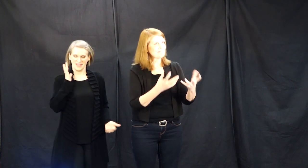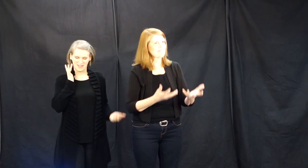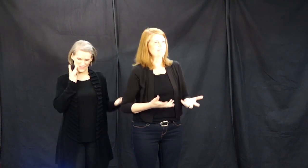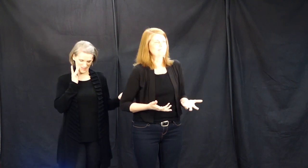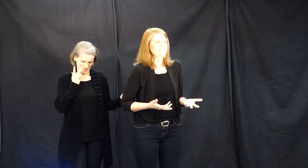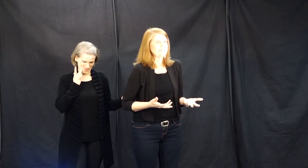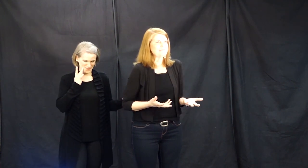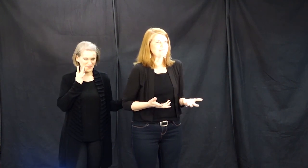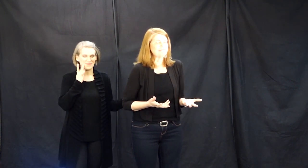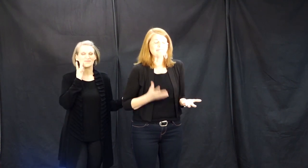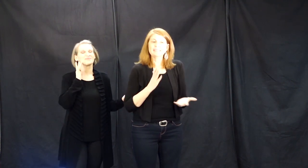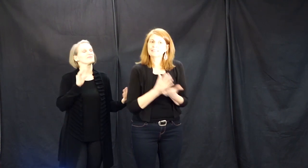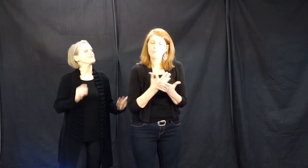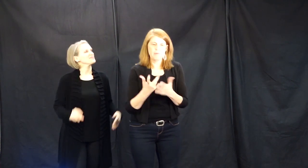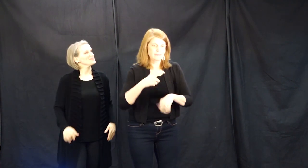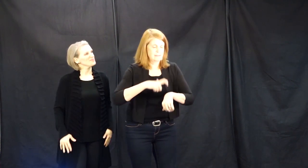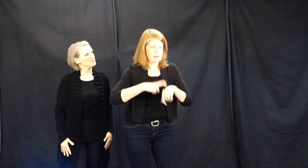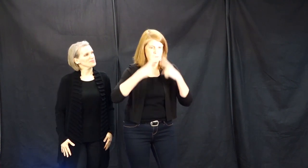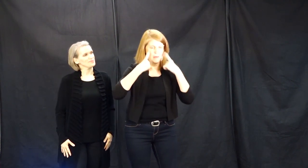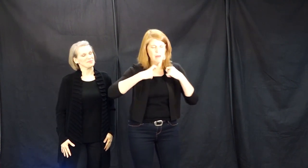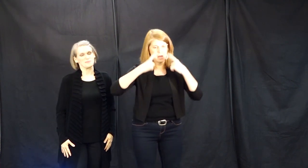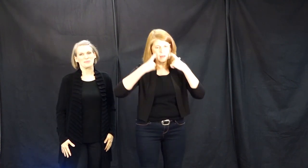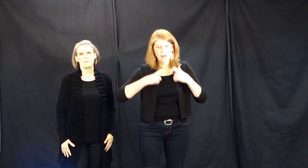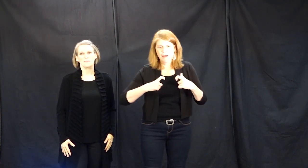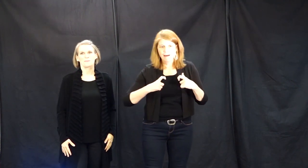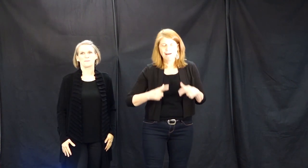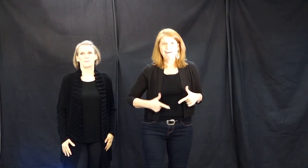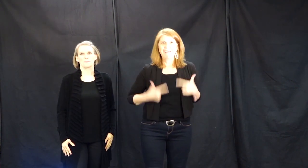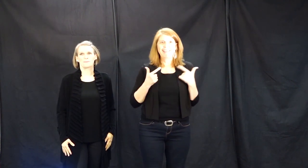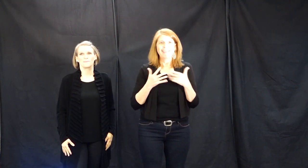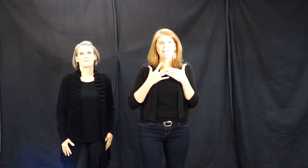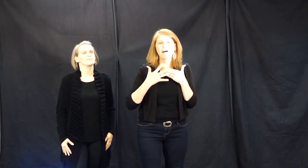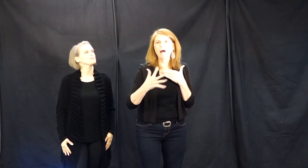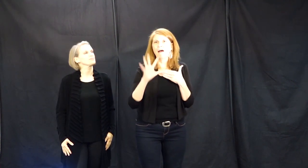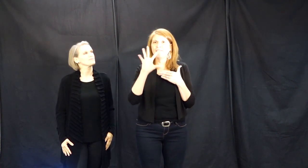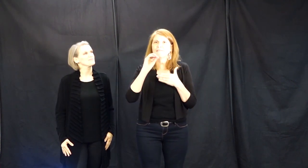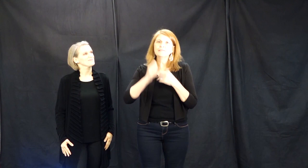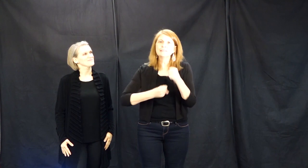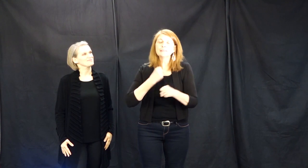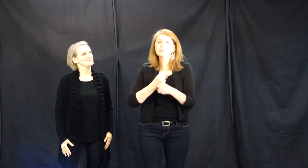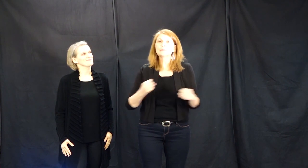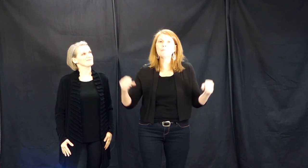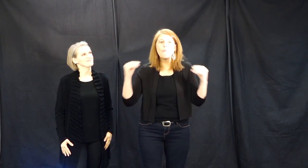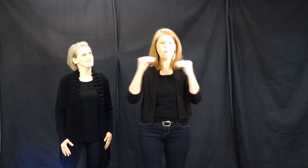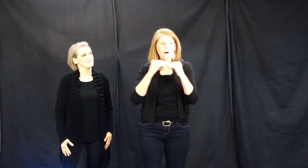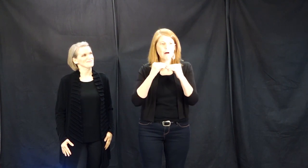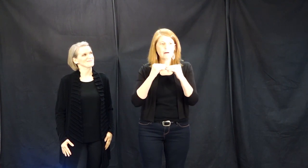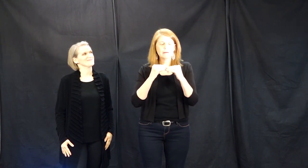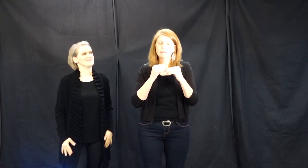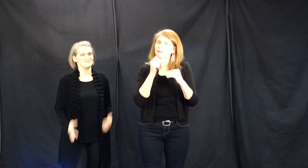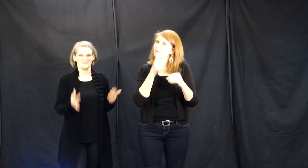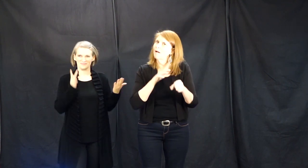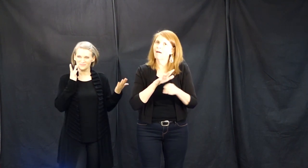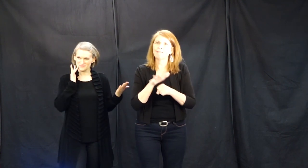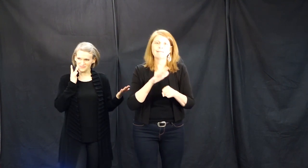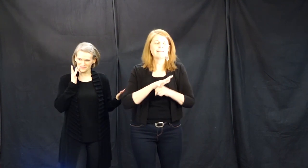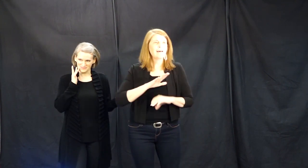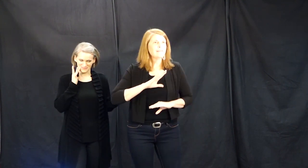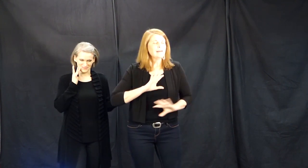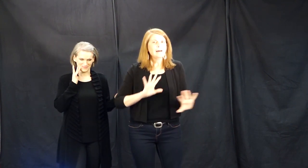Eliza, stop wasting time on tears. I live another 50 years. It's not enough. I interview